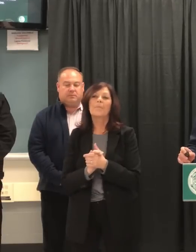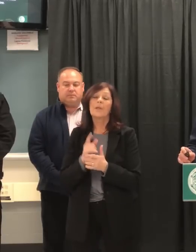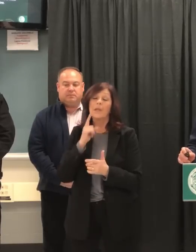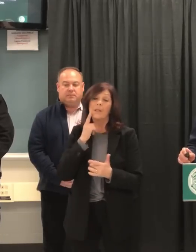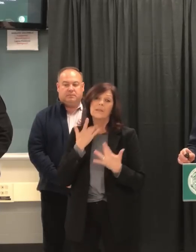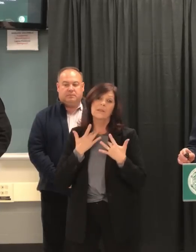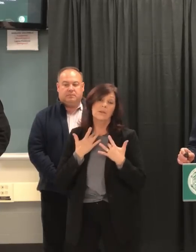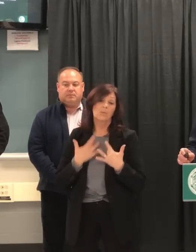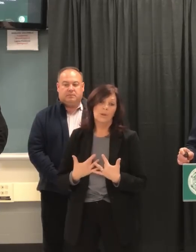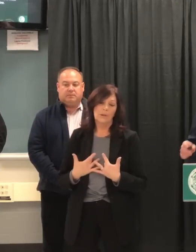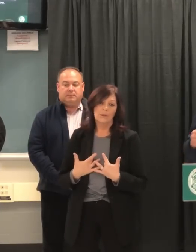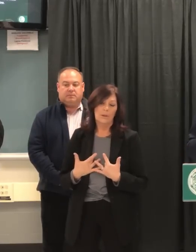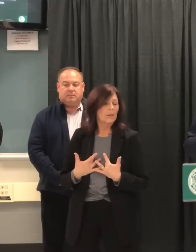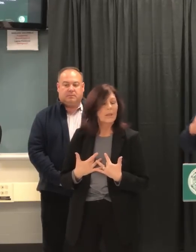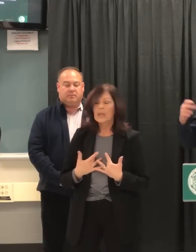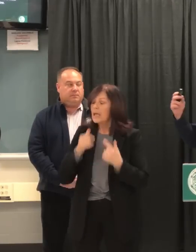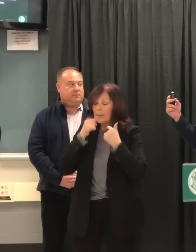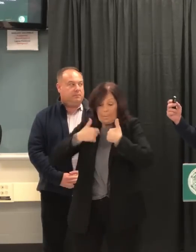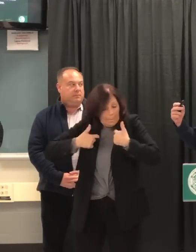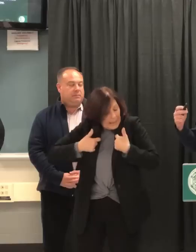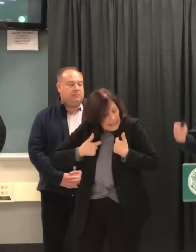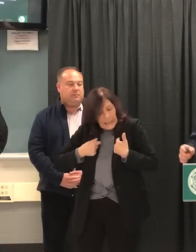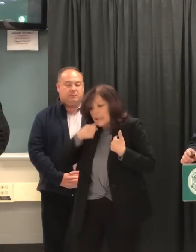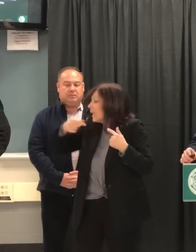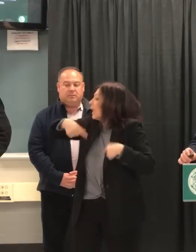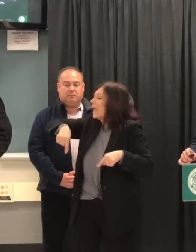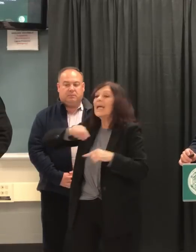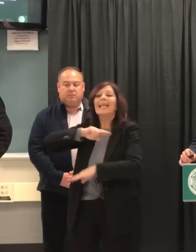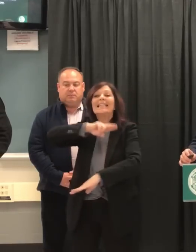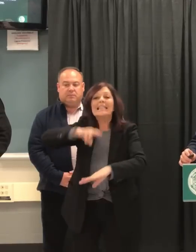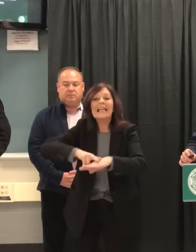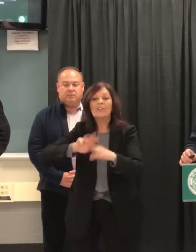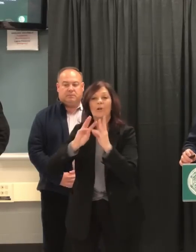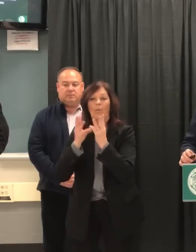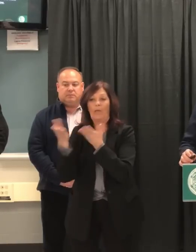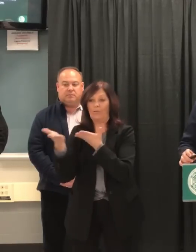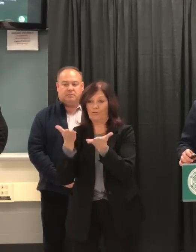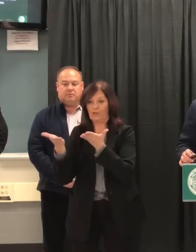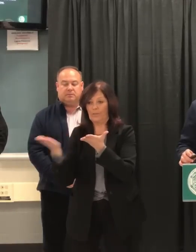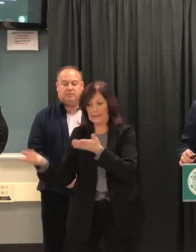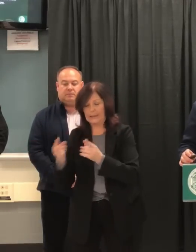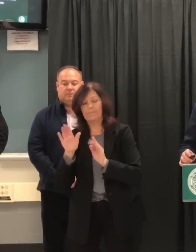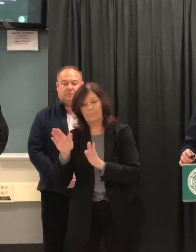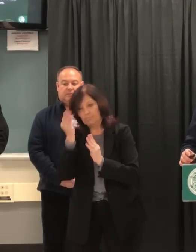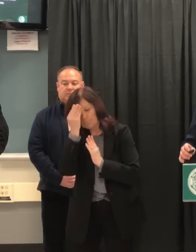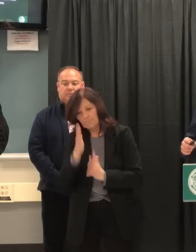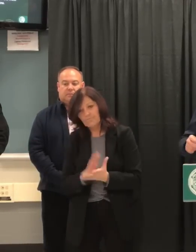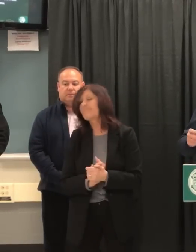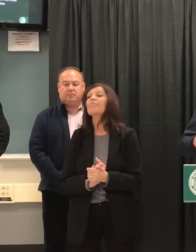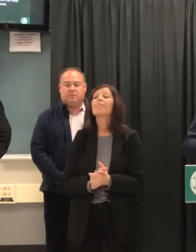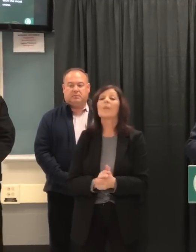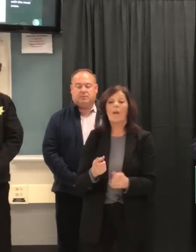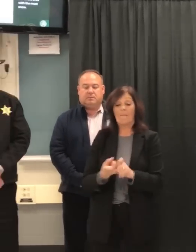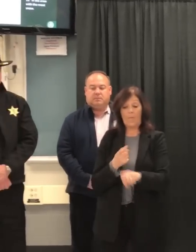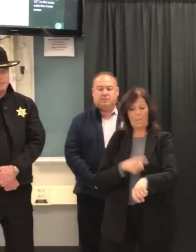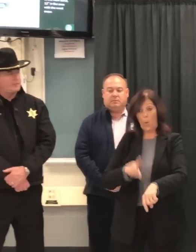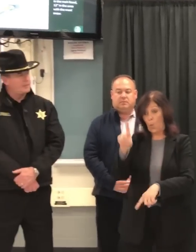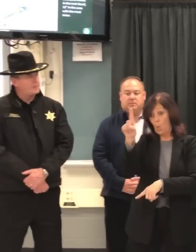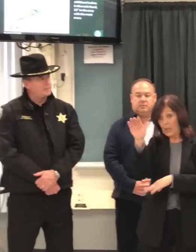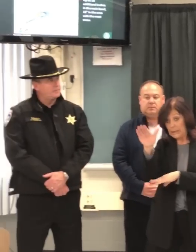depressing. This is not from me, this is not from us, this is from the National Weather Service. From 1 p.m.